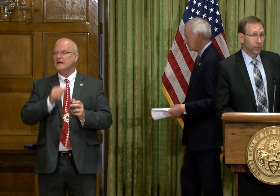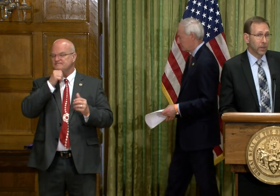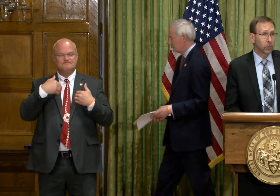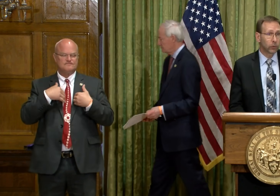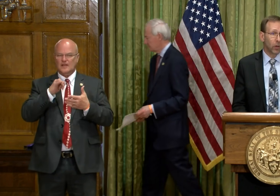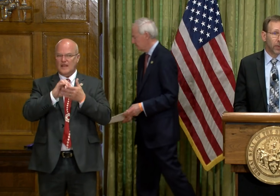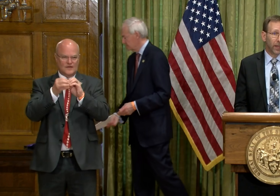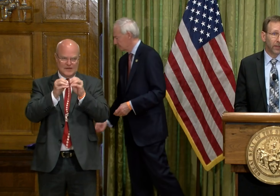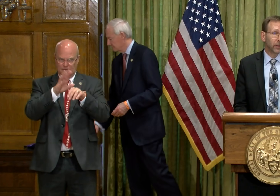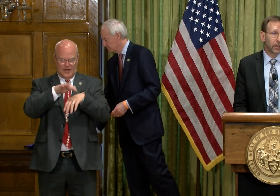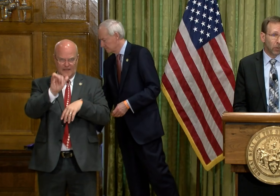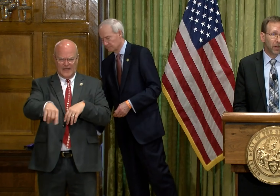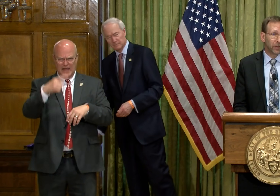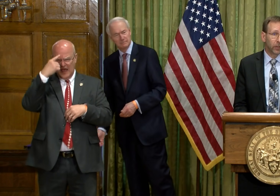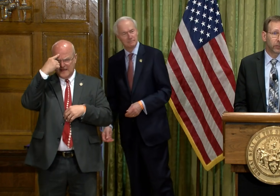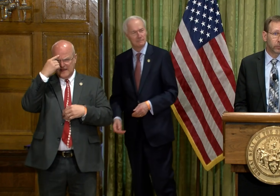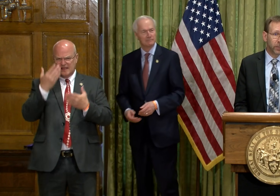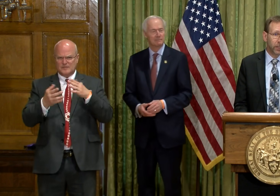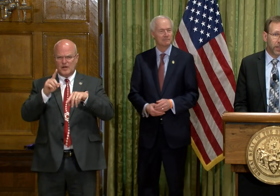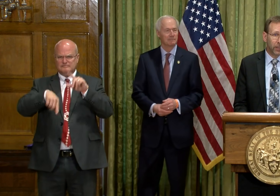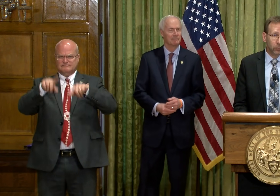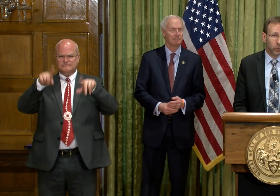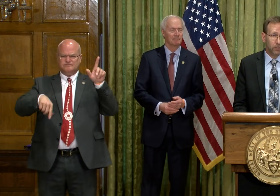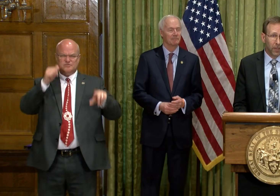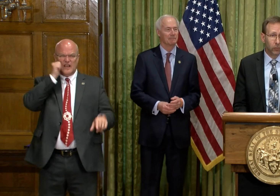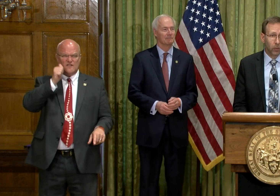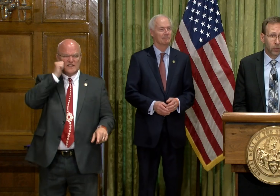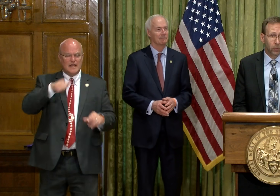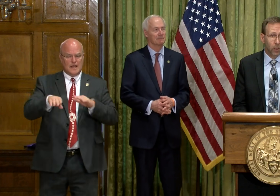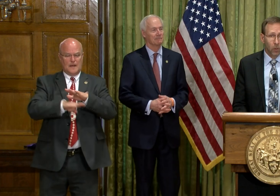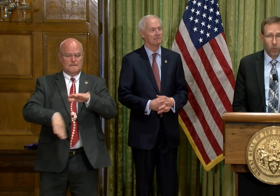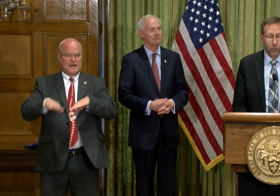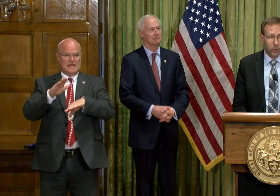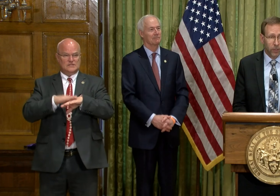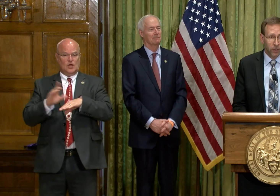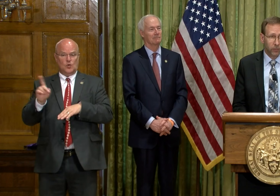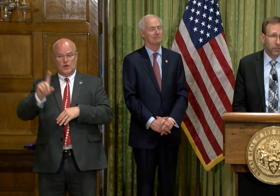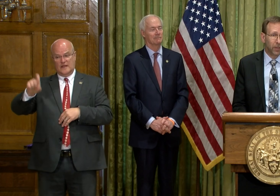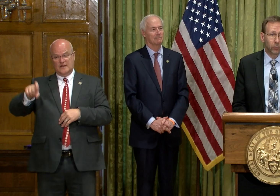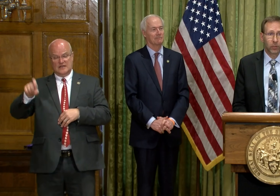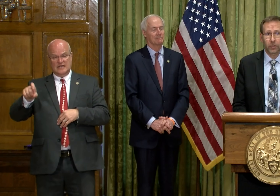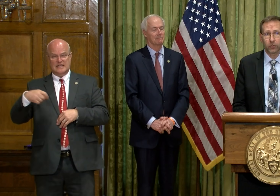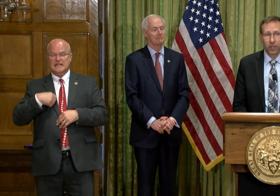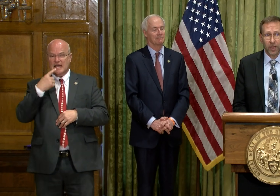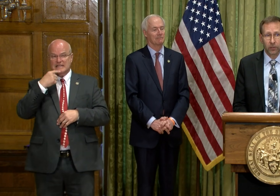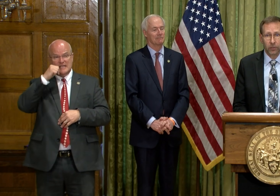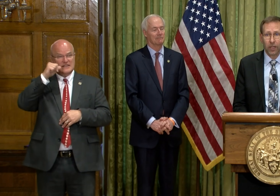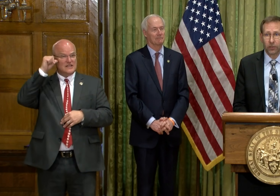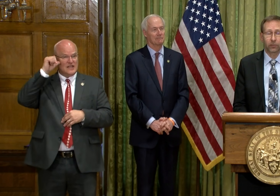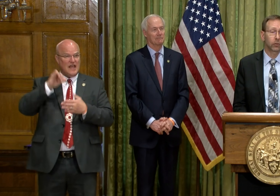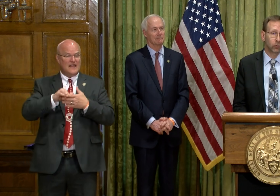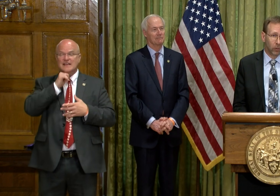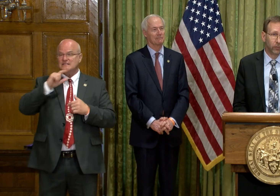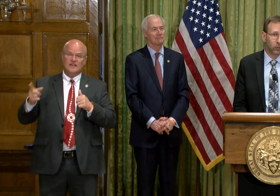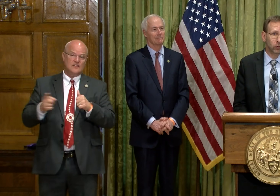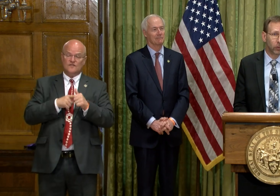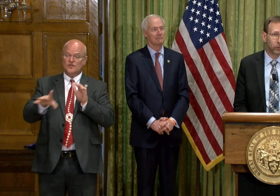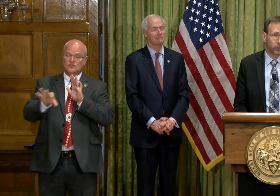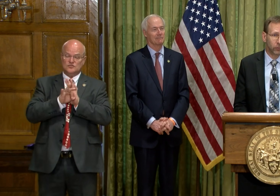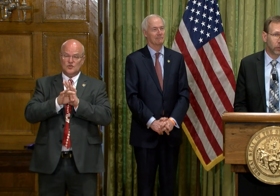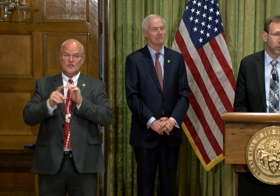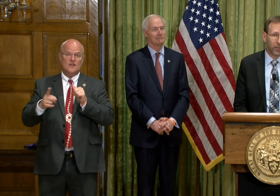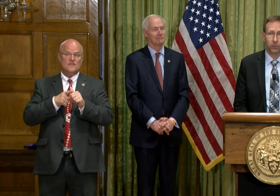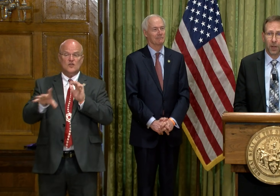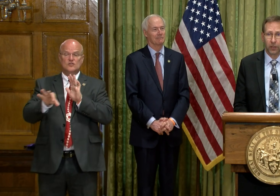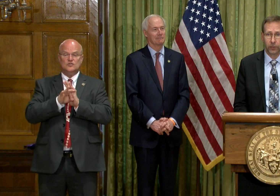I don't have numbers on that. I think that probably varies from day to day. It's really based on where they're needed. As I mentioned yesterday, that is not the first choice. The first